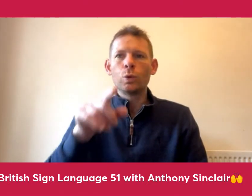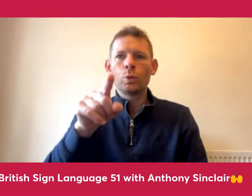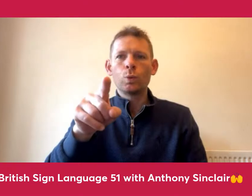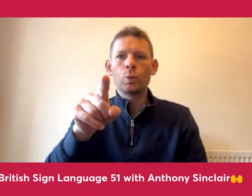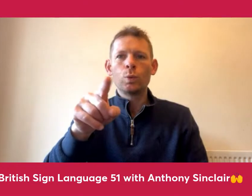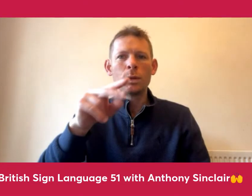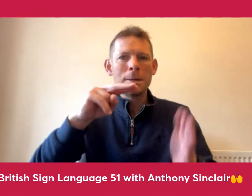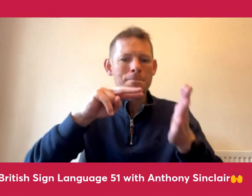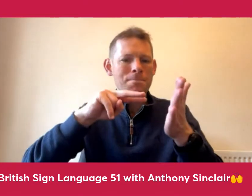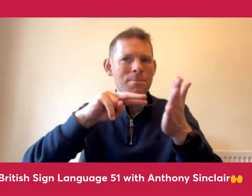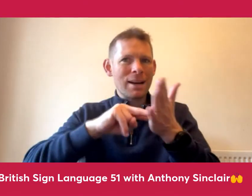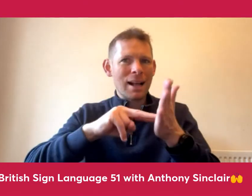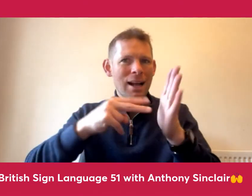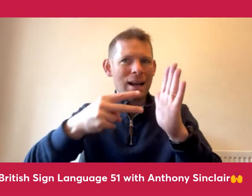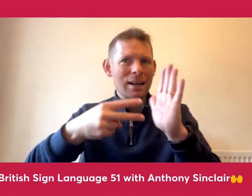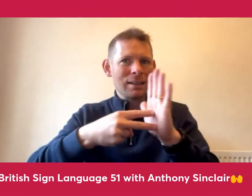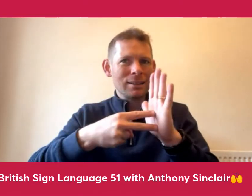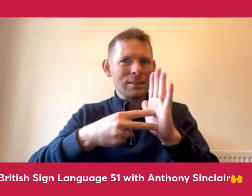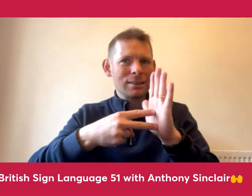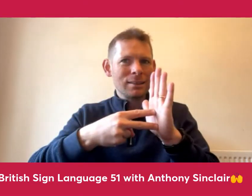So plan, you plan